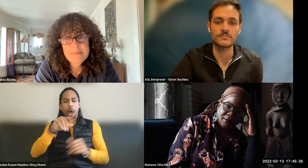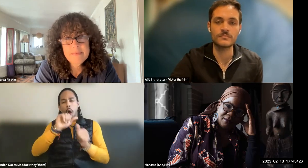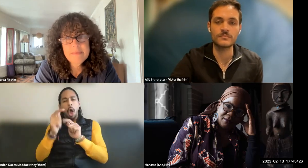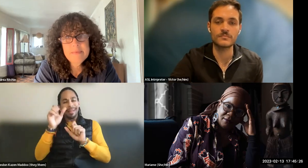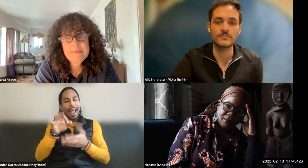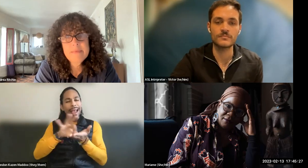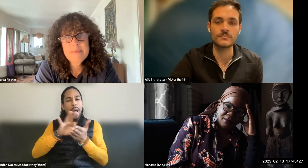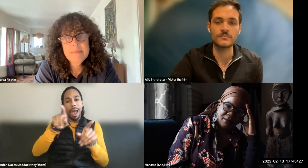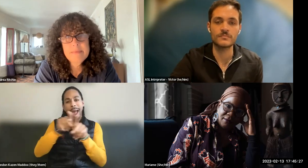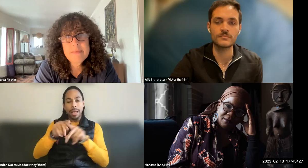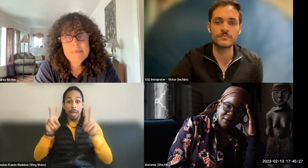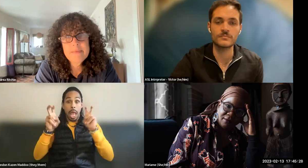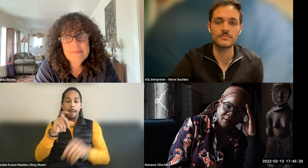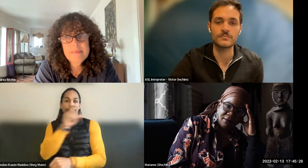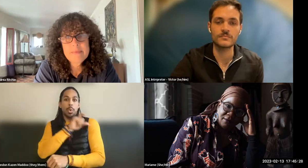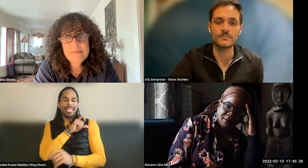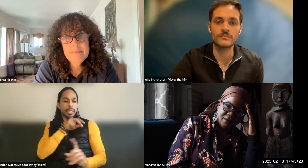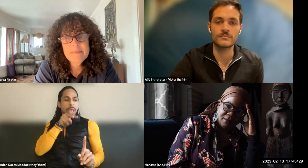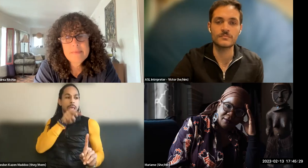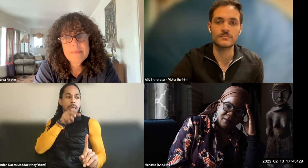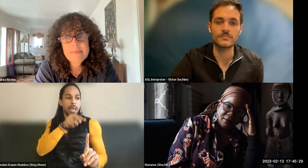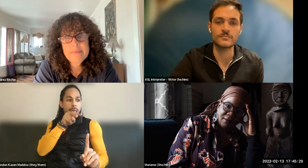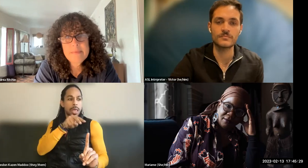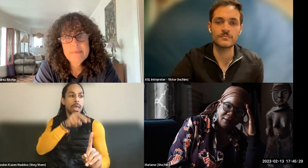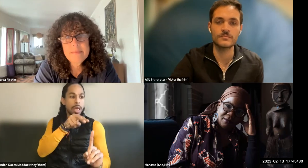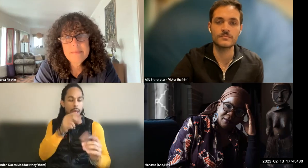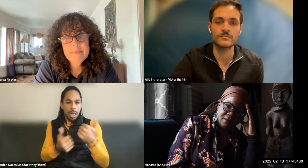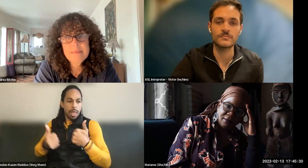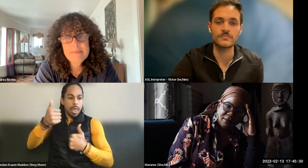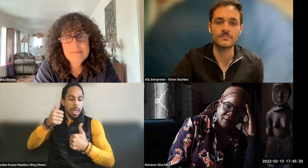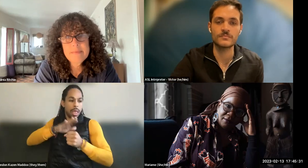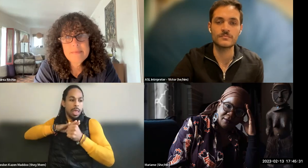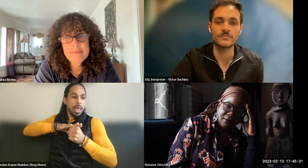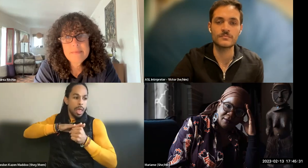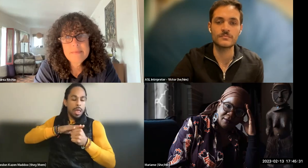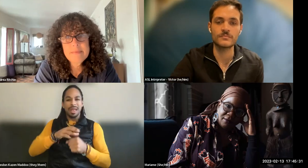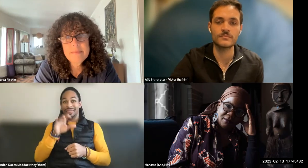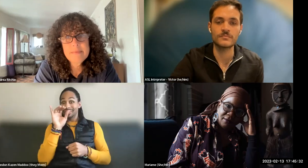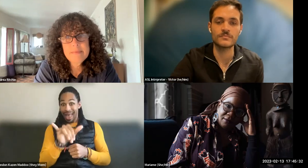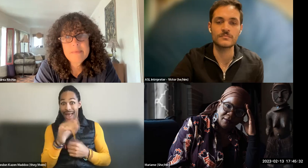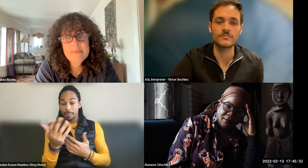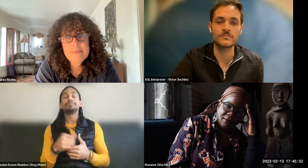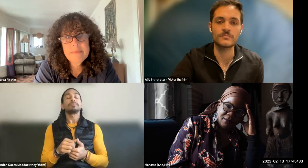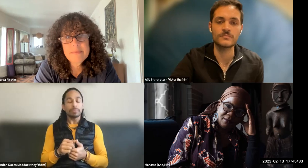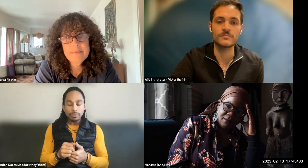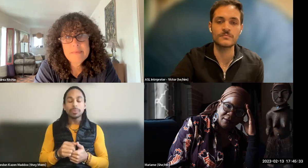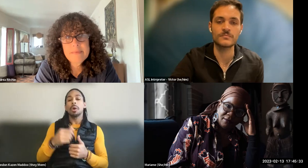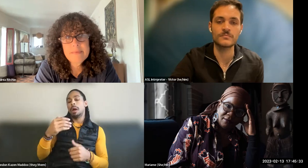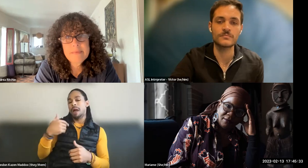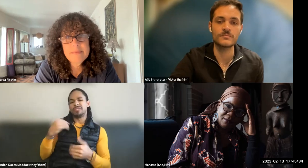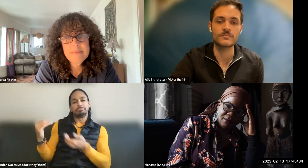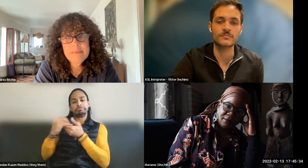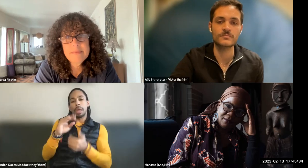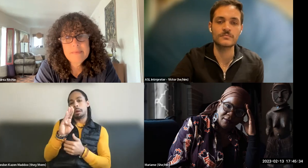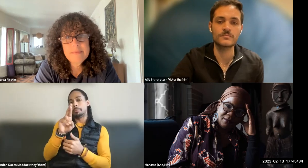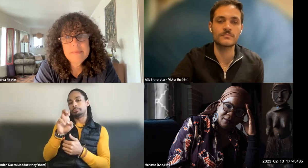piece. I made it with my friend and comrade, Dr. Brendan McQuaid, and I'll talk a little bit more about Brendan